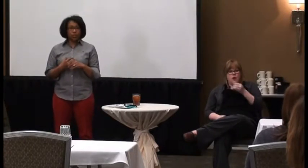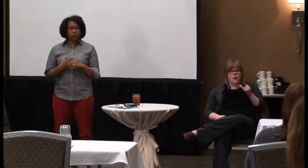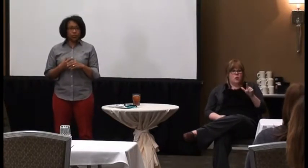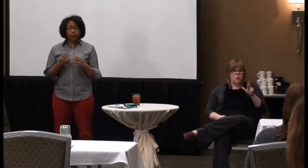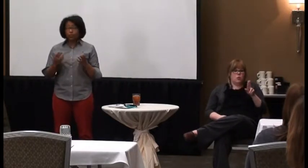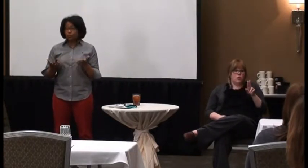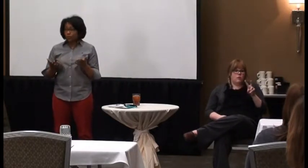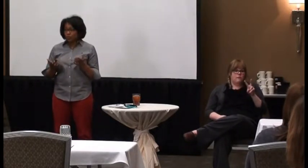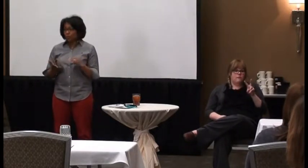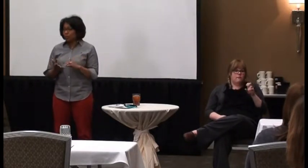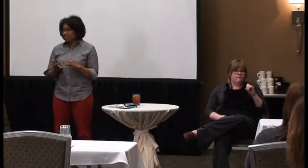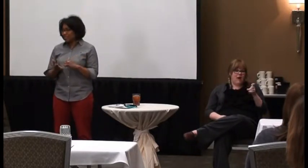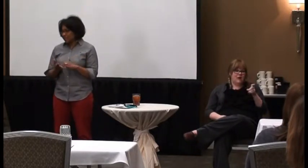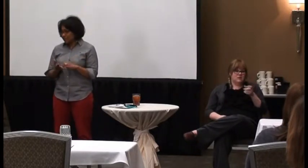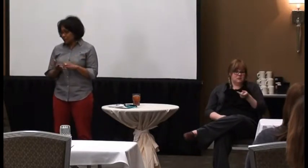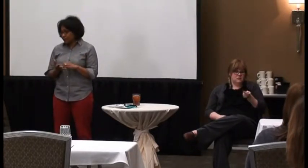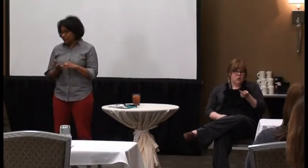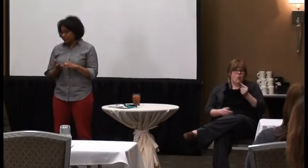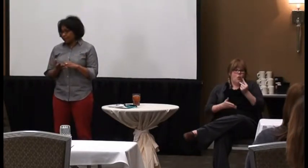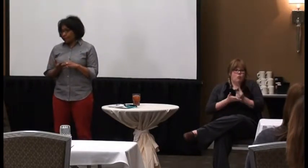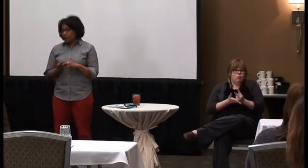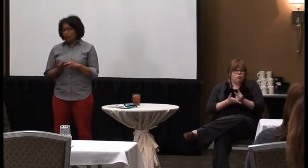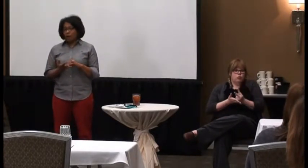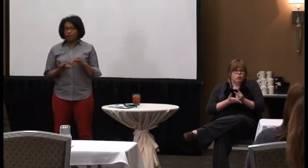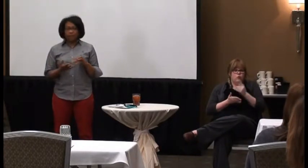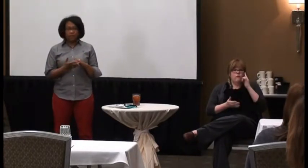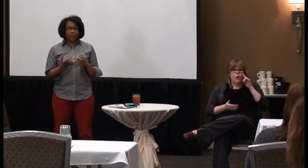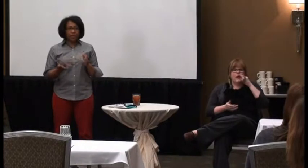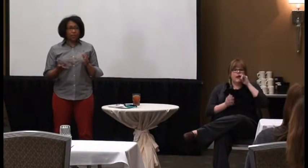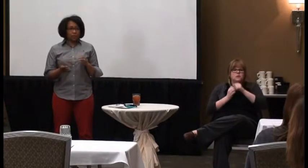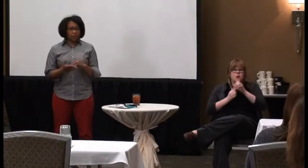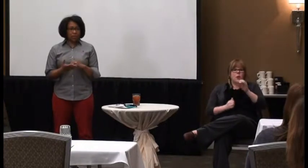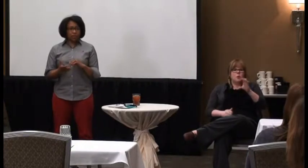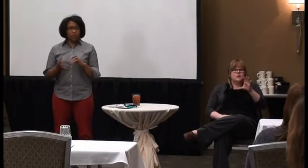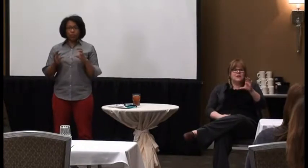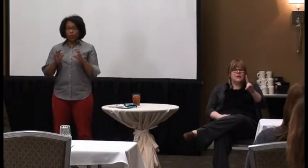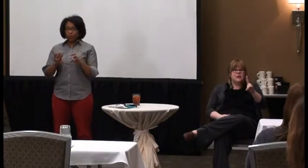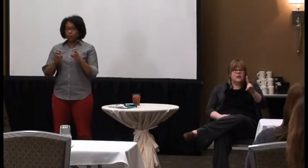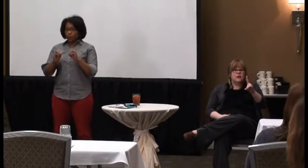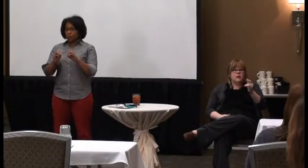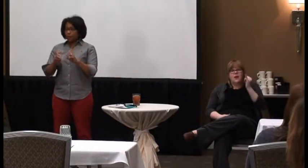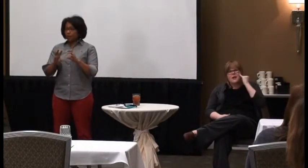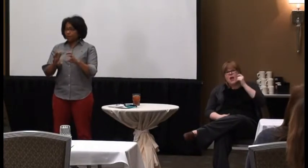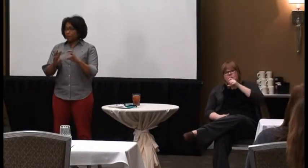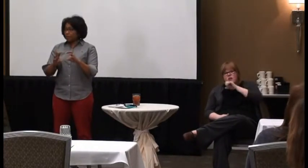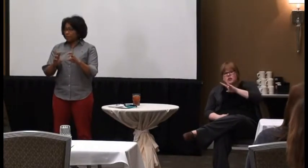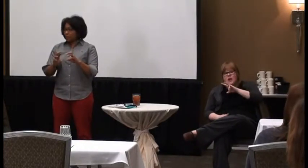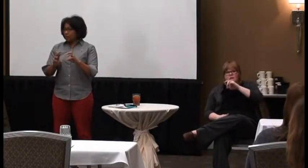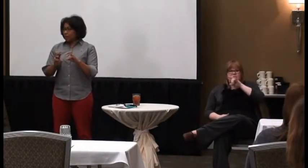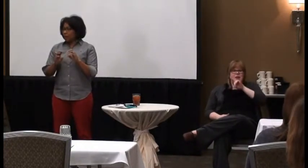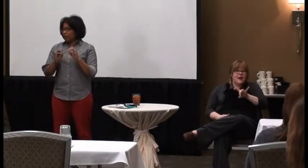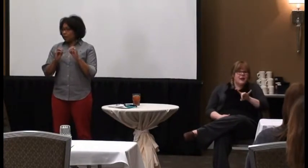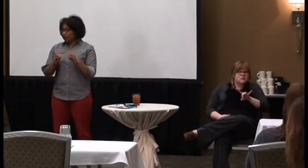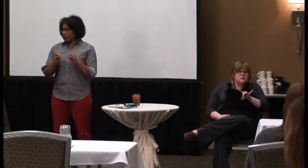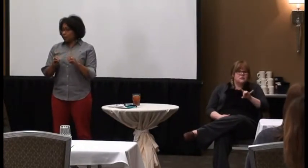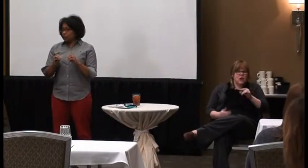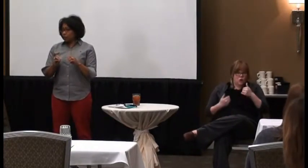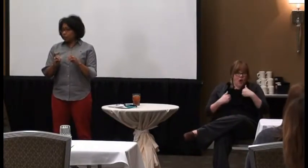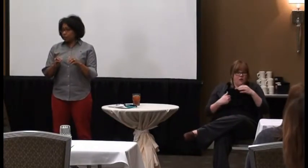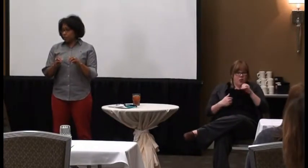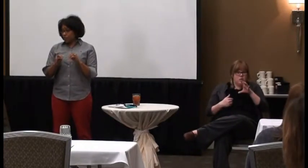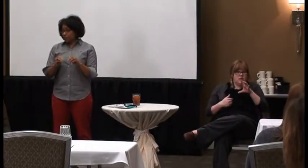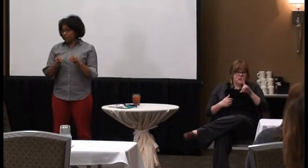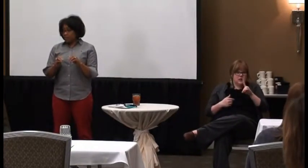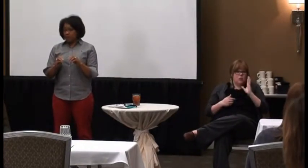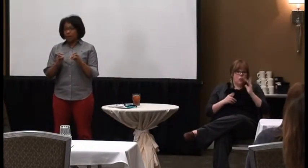the ones approved for children with OCD, 7 or 8-year-olds. And so those were the targets of those